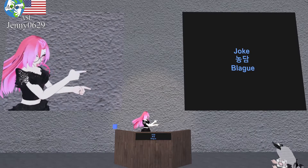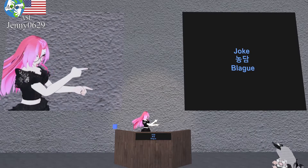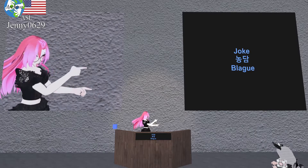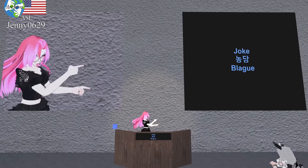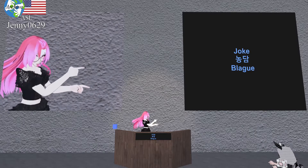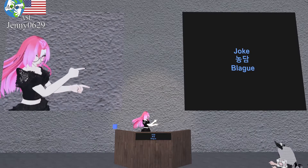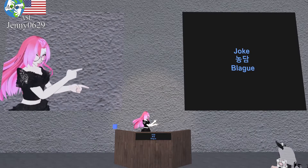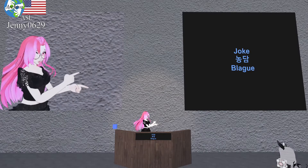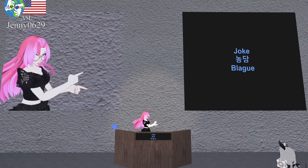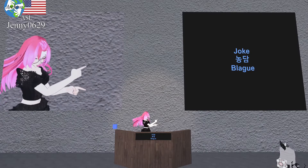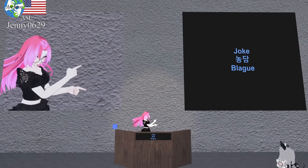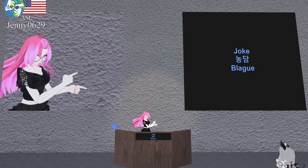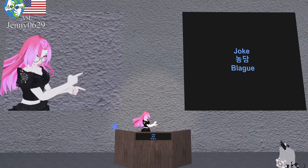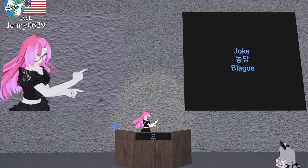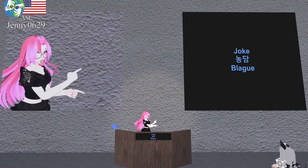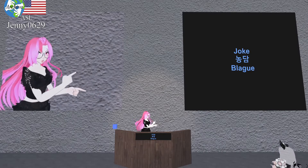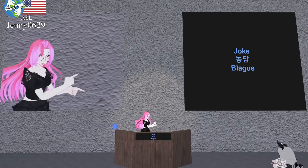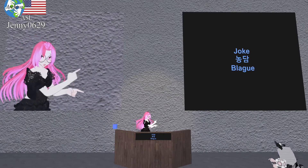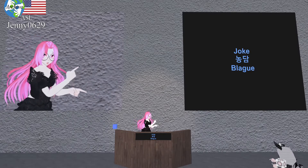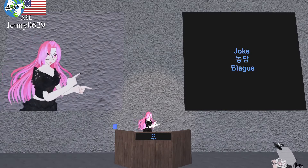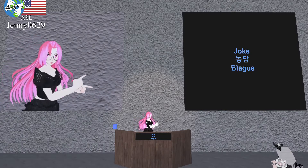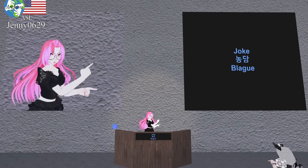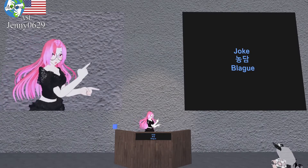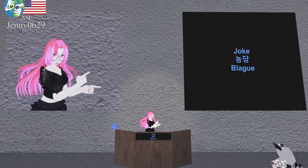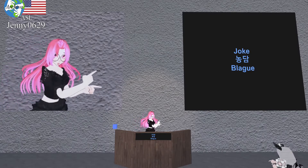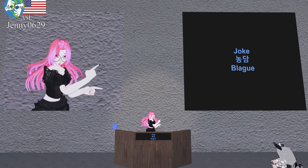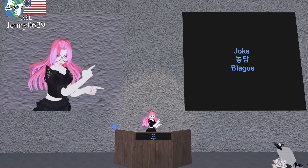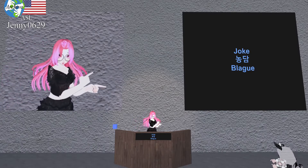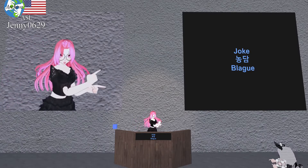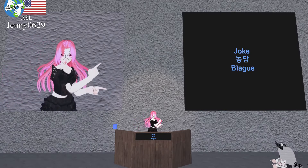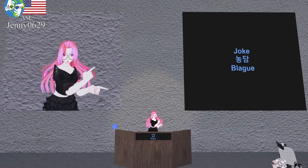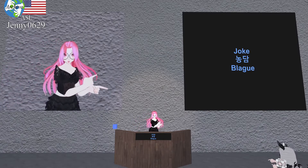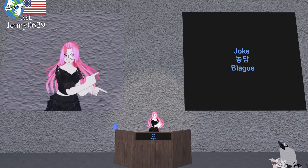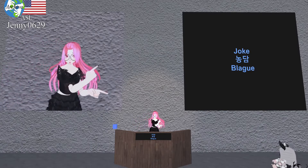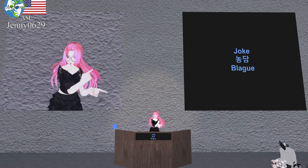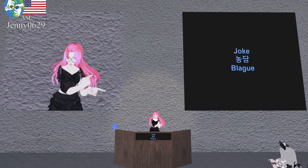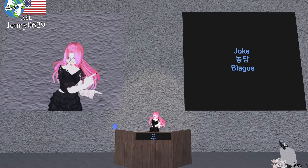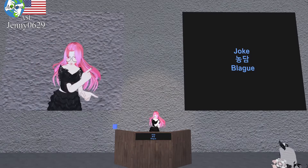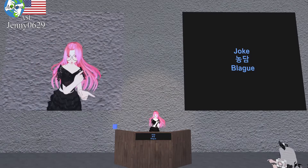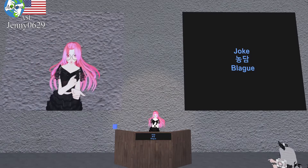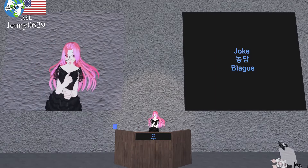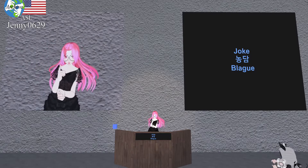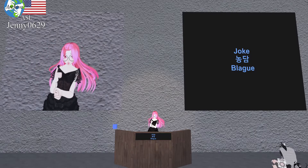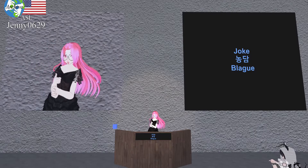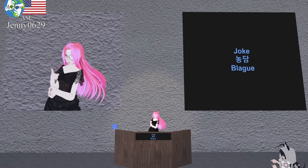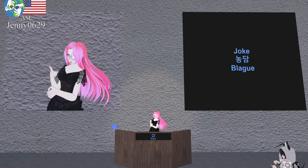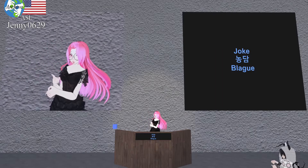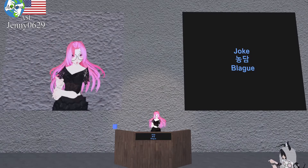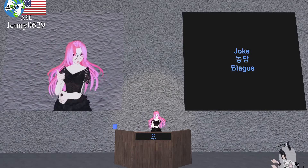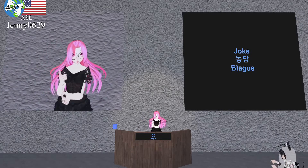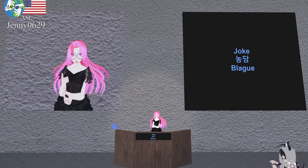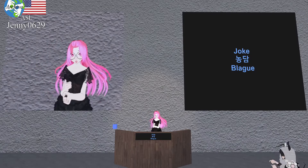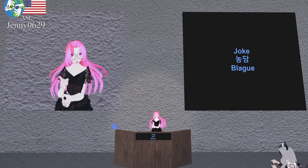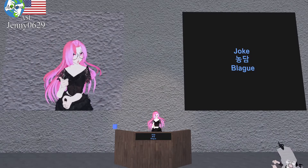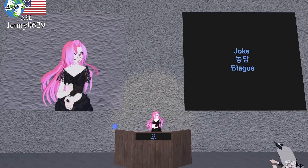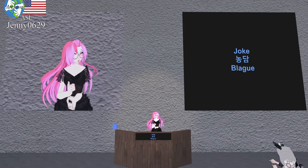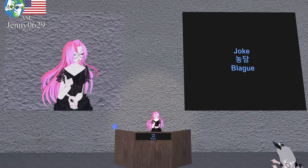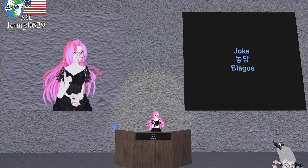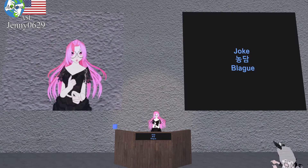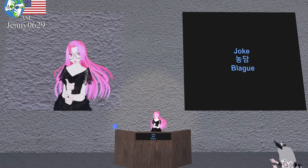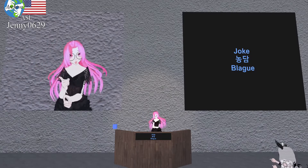that same thing, two of them like this, and you're going to be continuously going up and down. This is